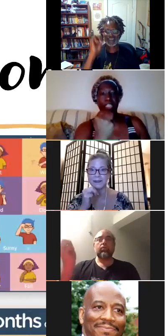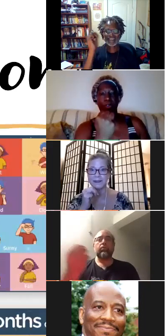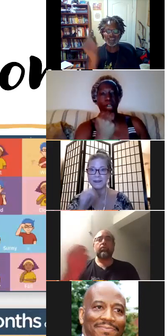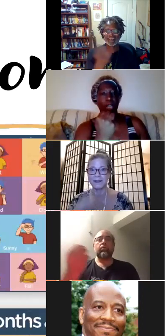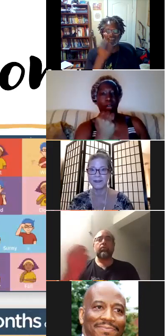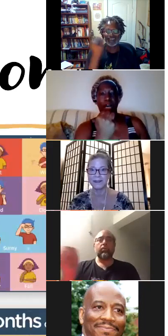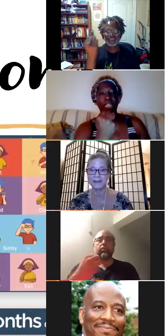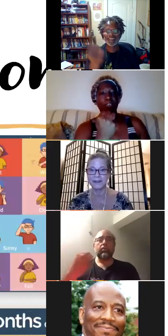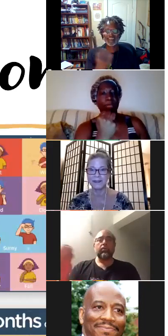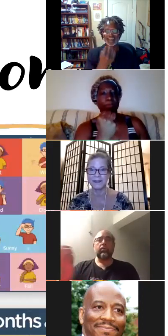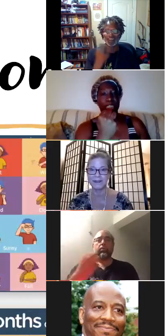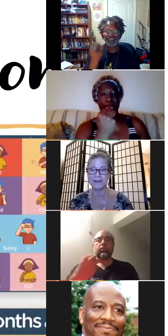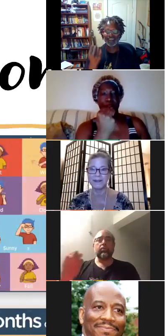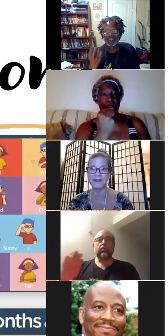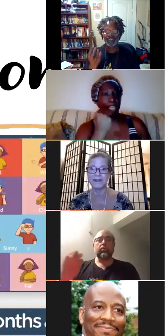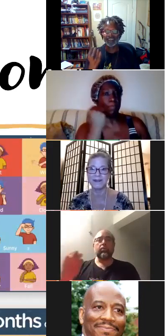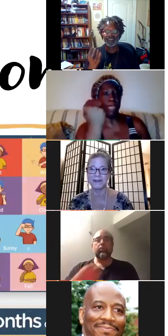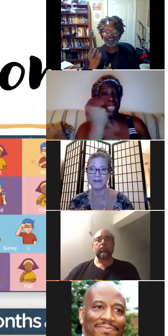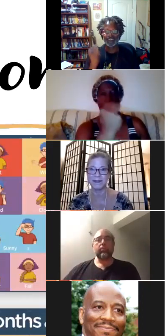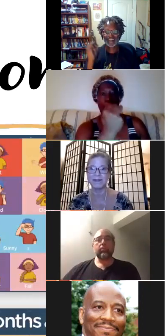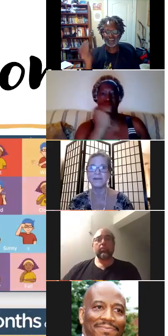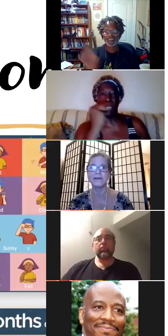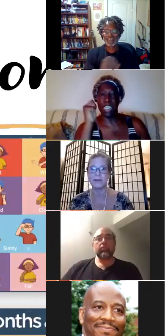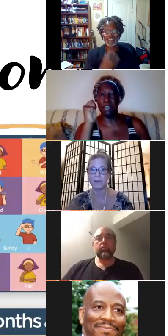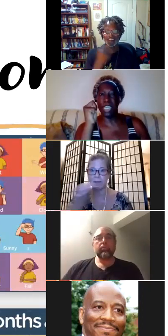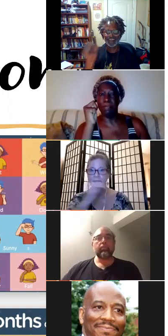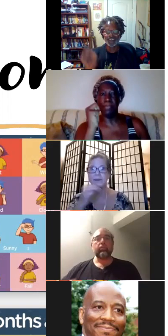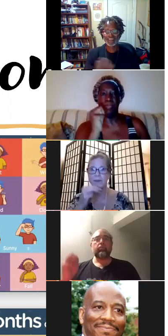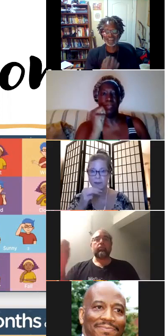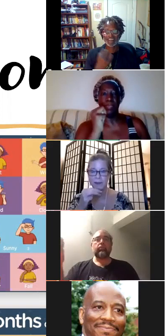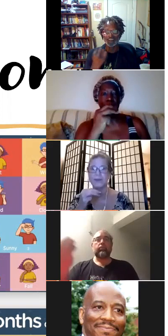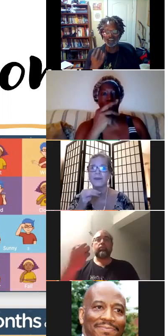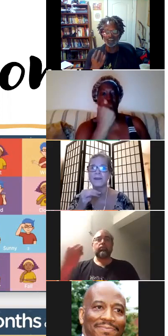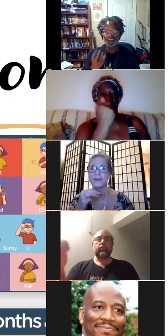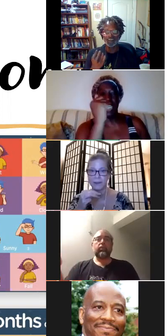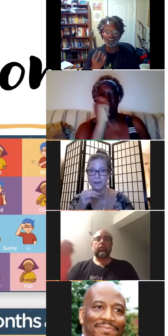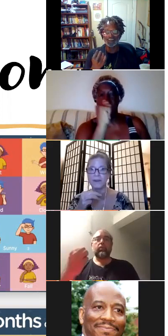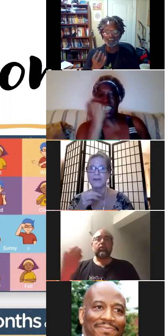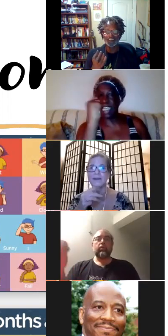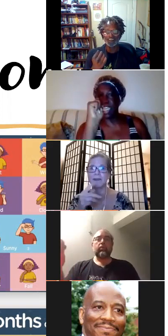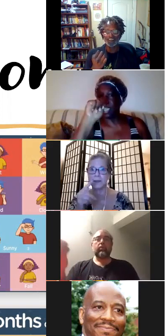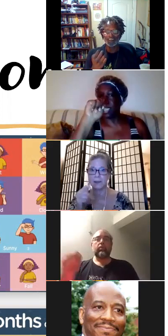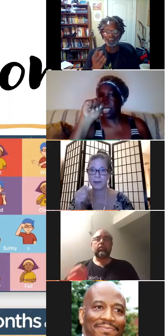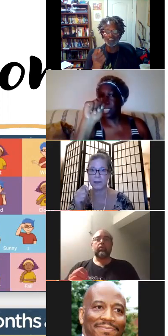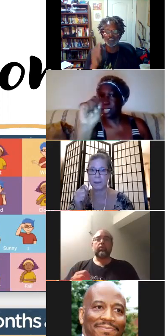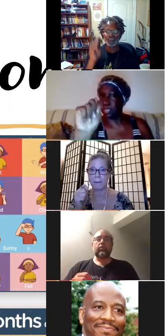And that's Okay. for all of them up to Saturday. Monday with the letter M, Mm-hmm. the letter